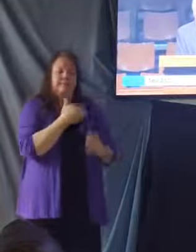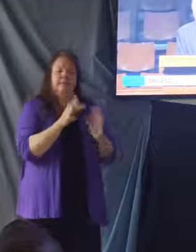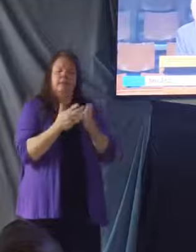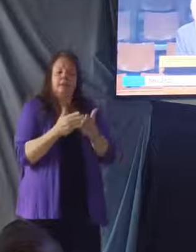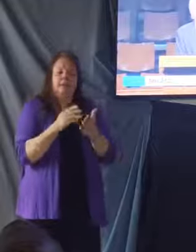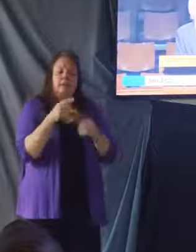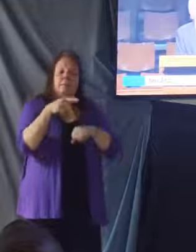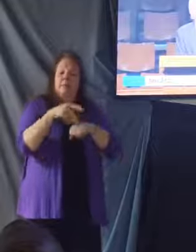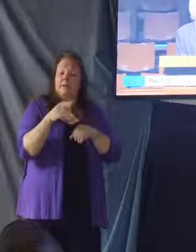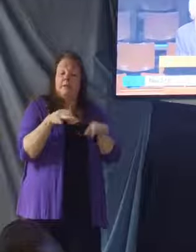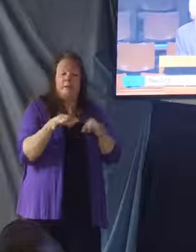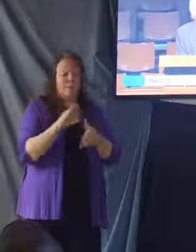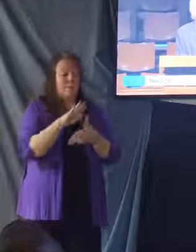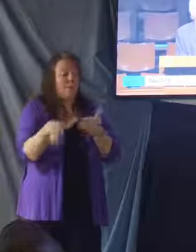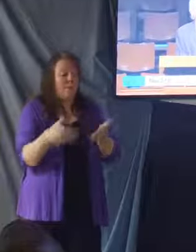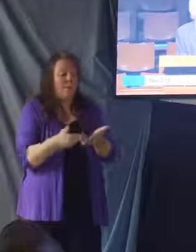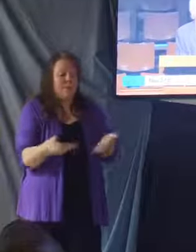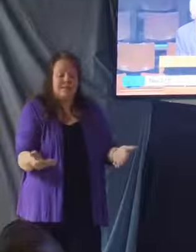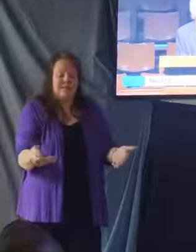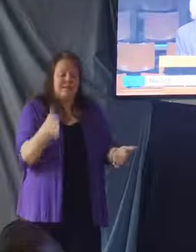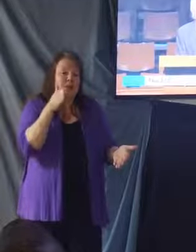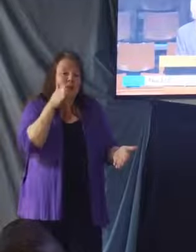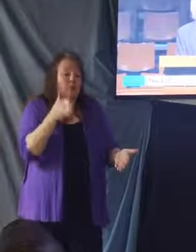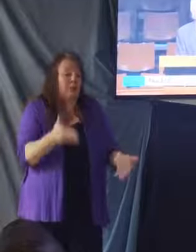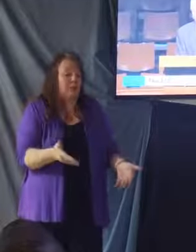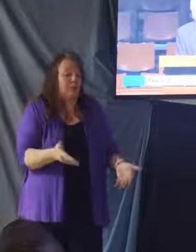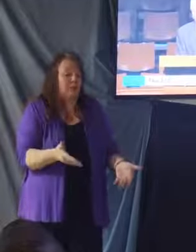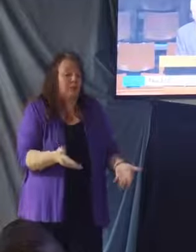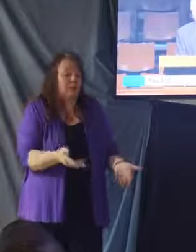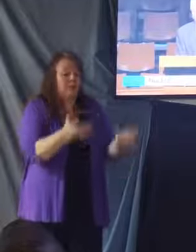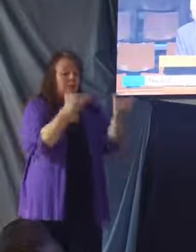Scripture. Peter put it, all these things are going to be burned up.